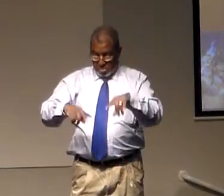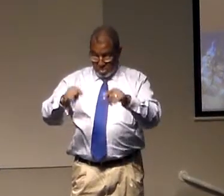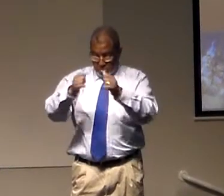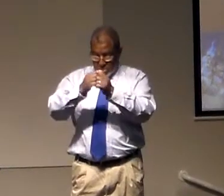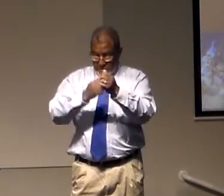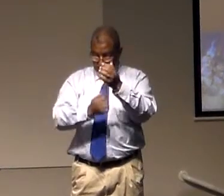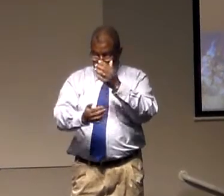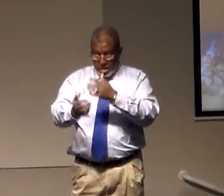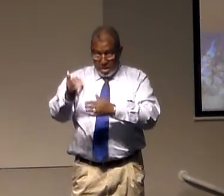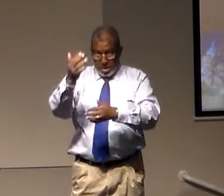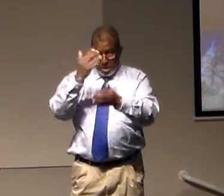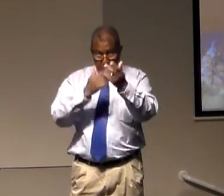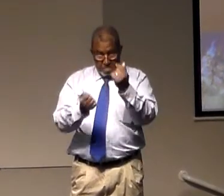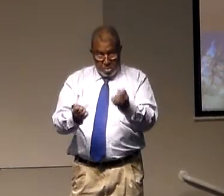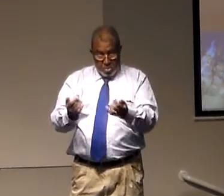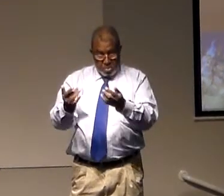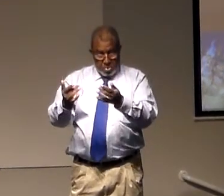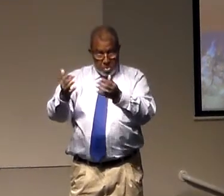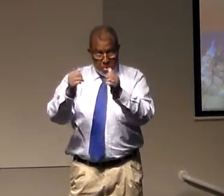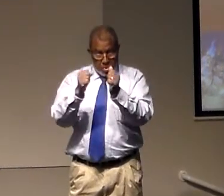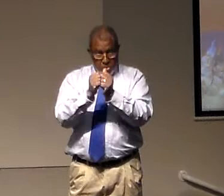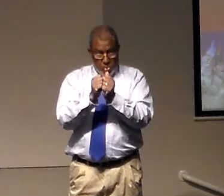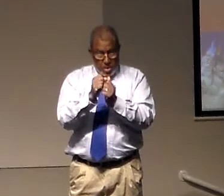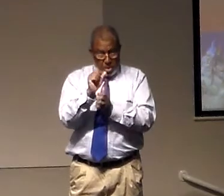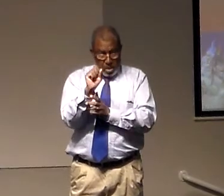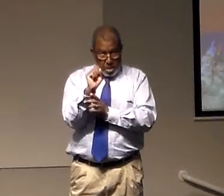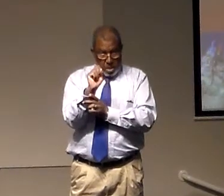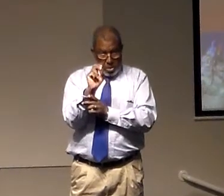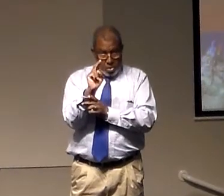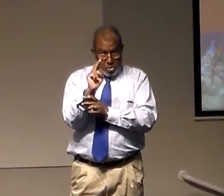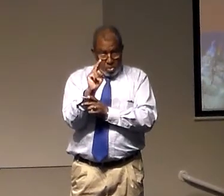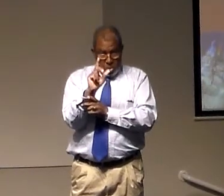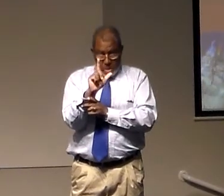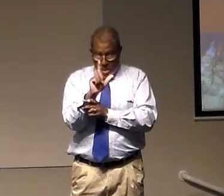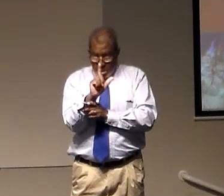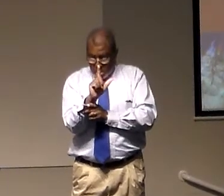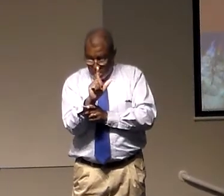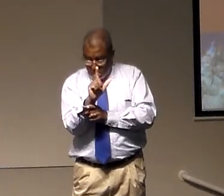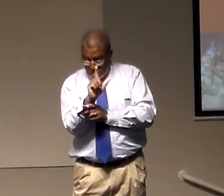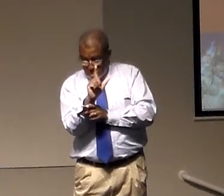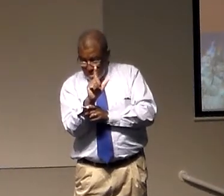and burning sulfur to fall from the sky.